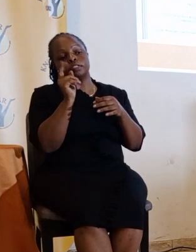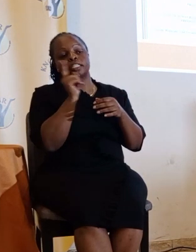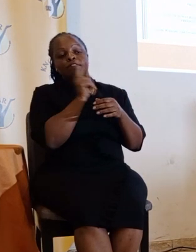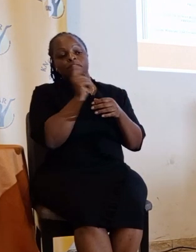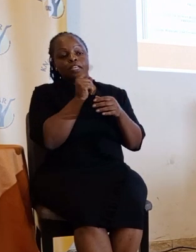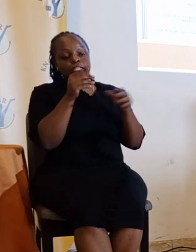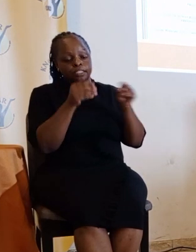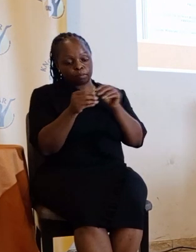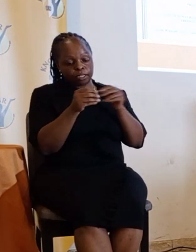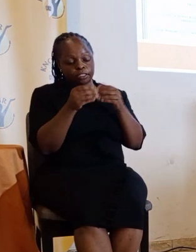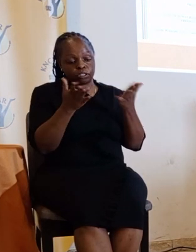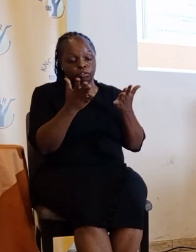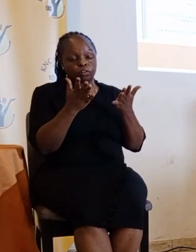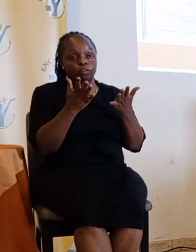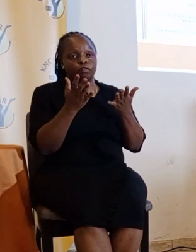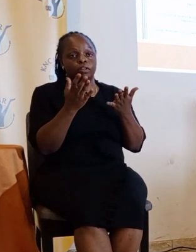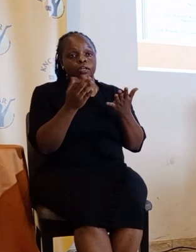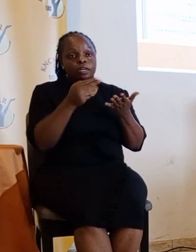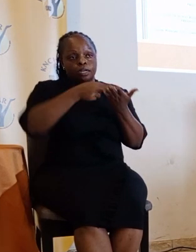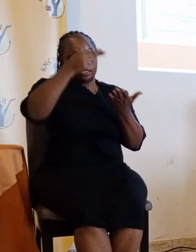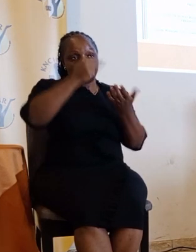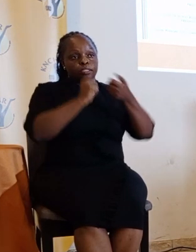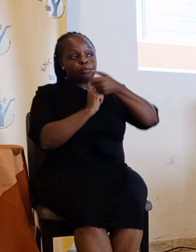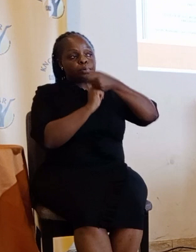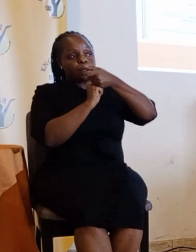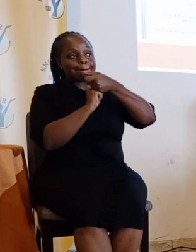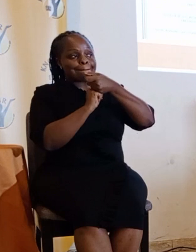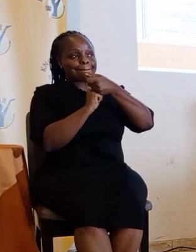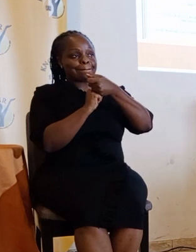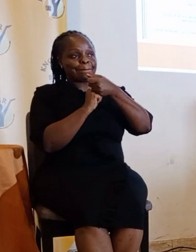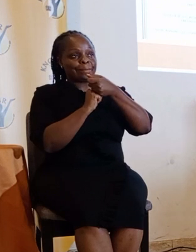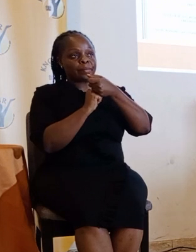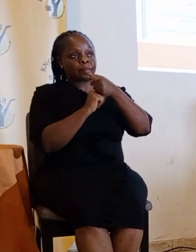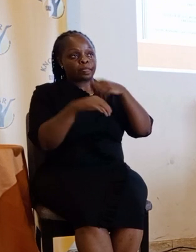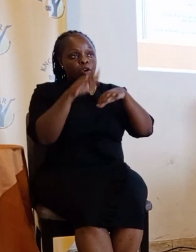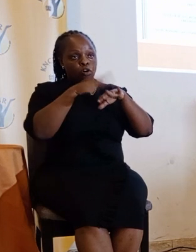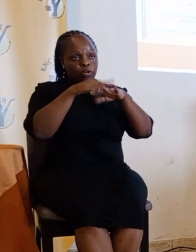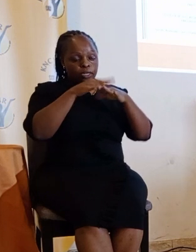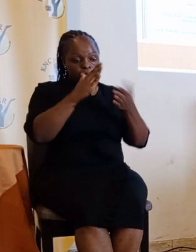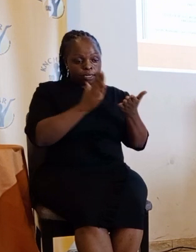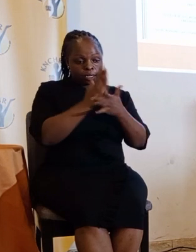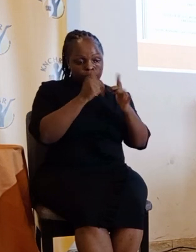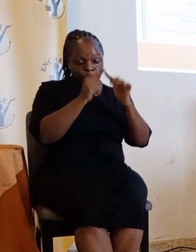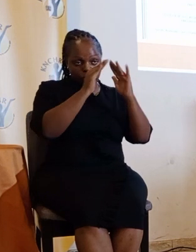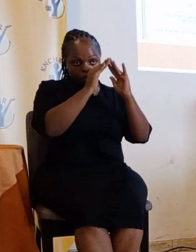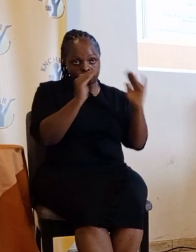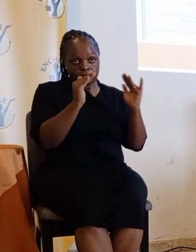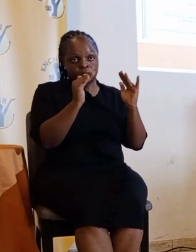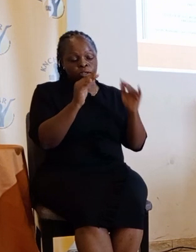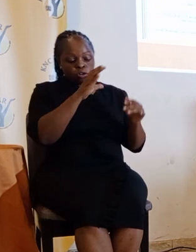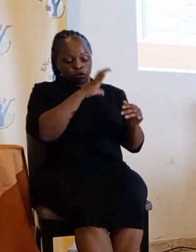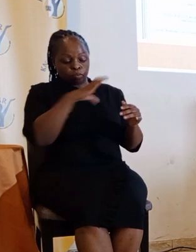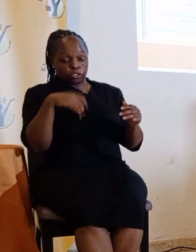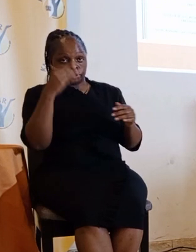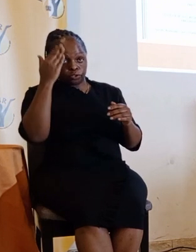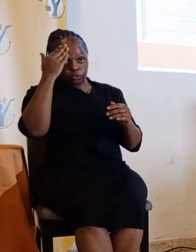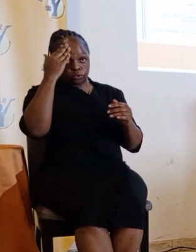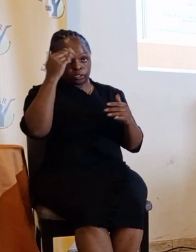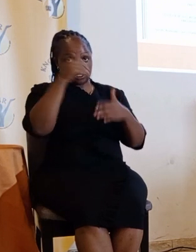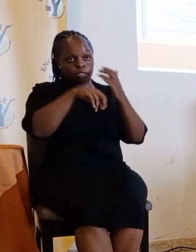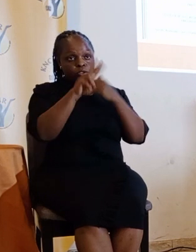disabilities or high support needs. On the right to housing, the Commission notes that